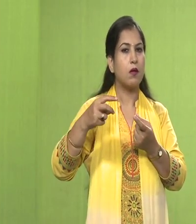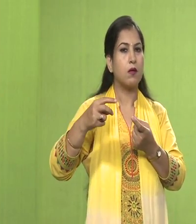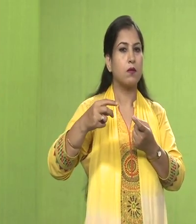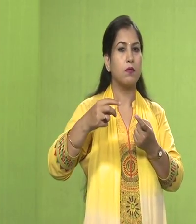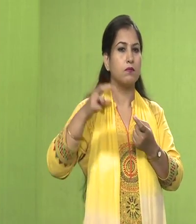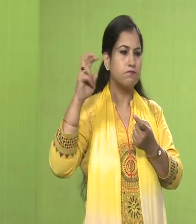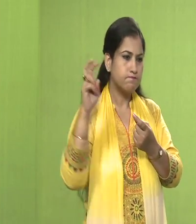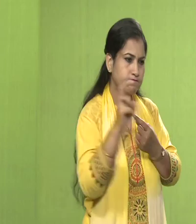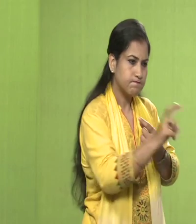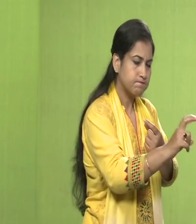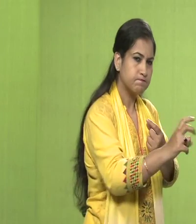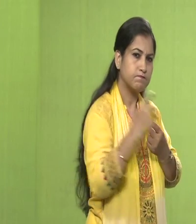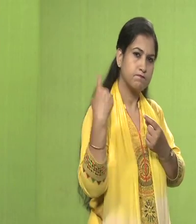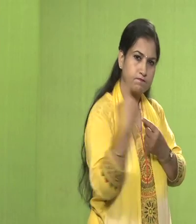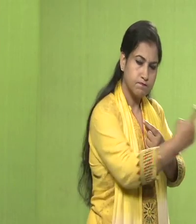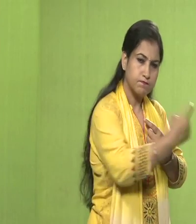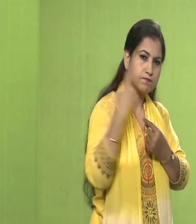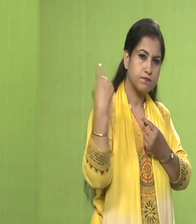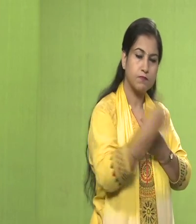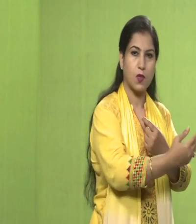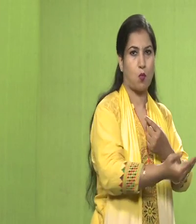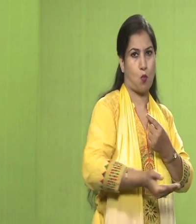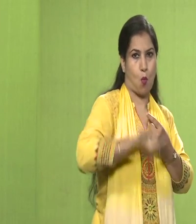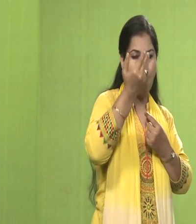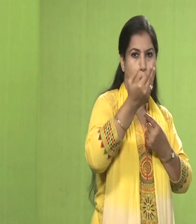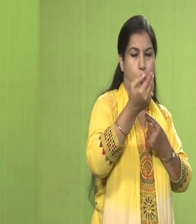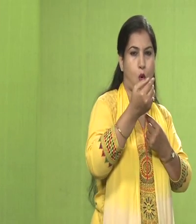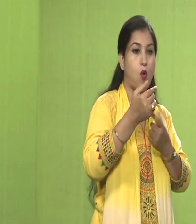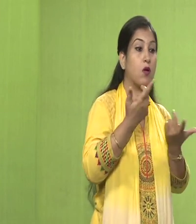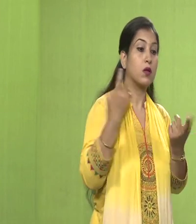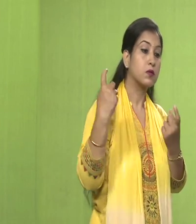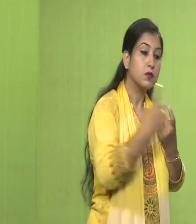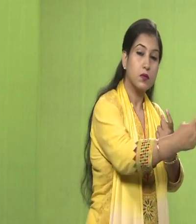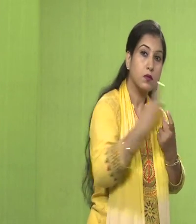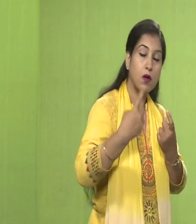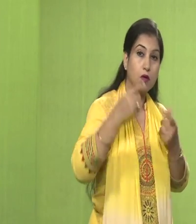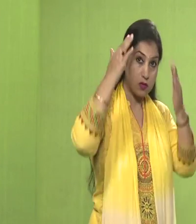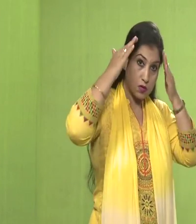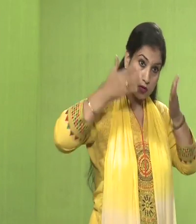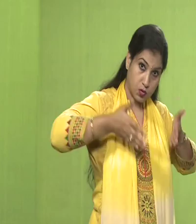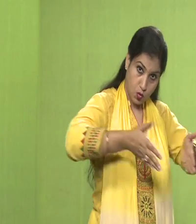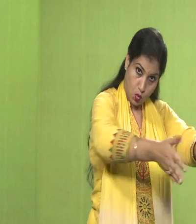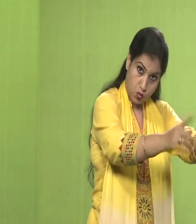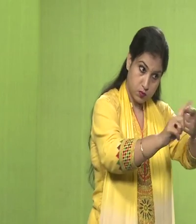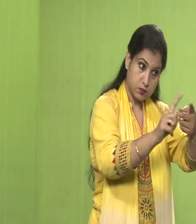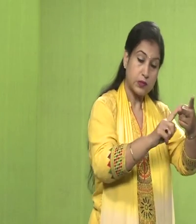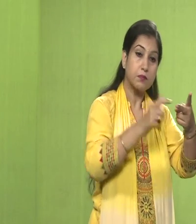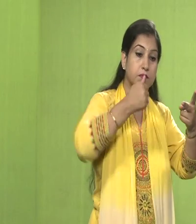to countries of Asia through route that passed through the